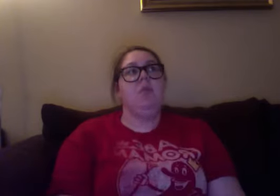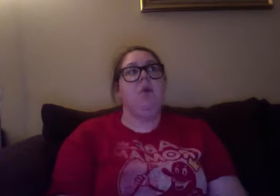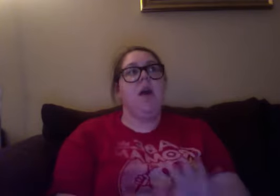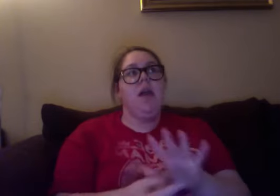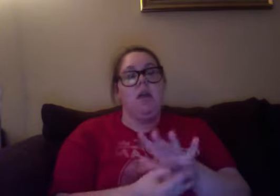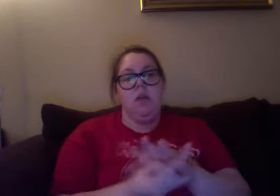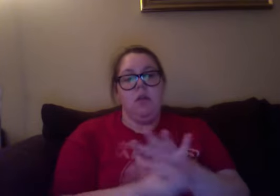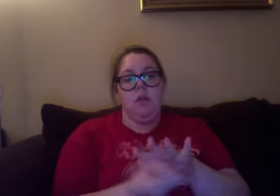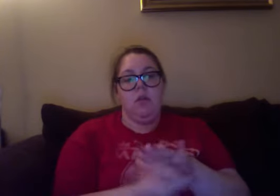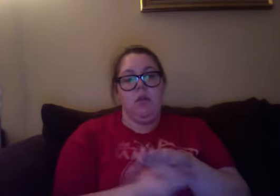Subway?